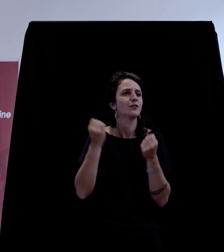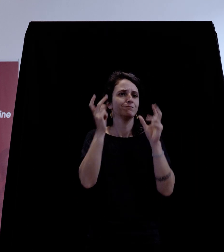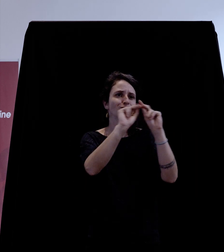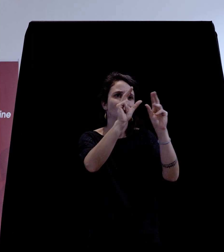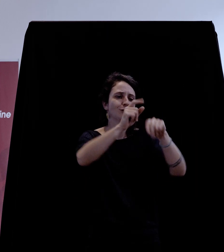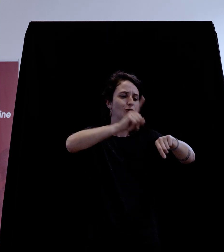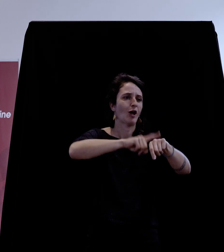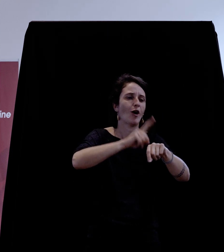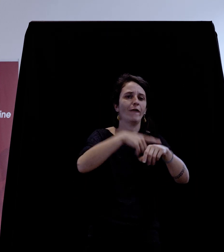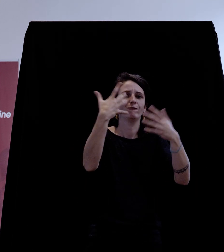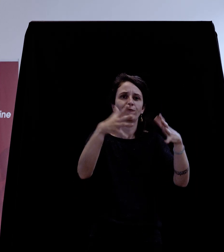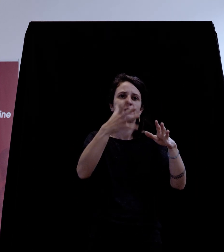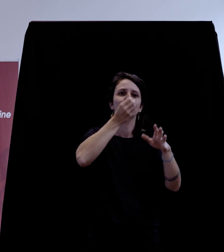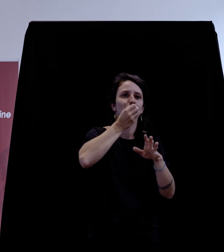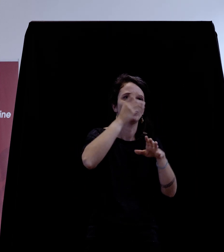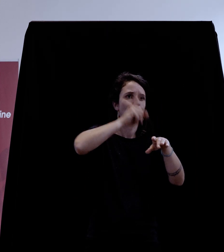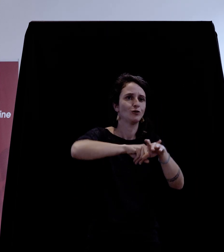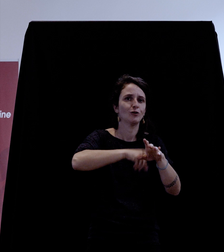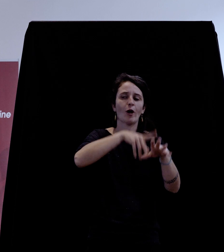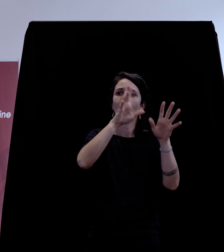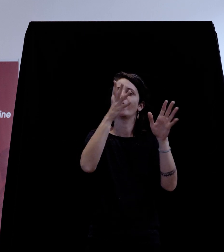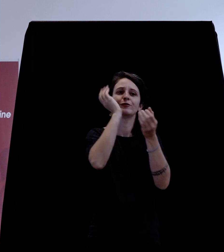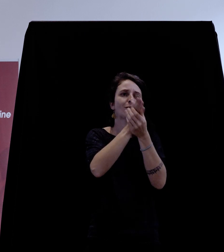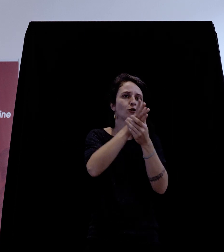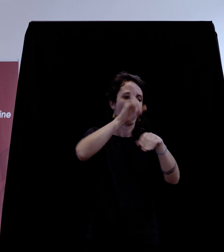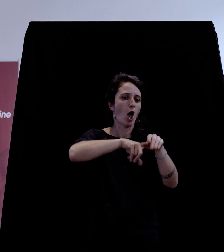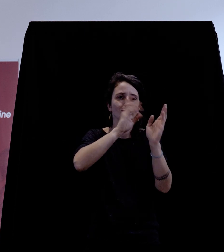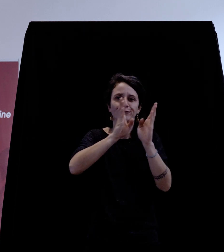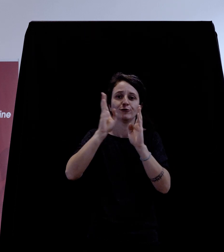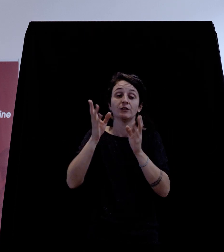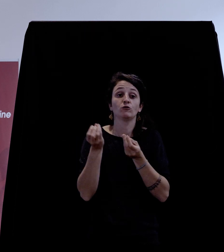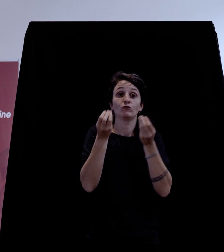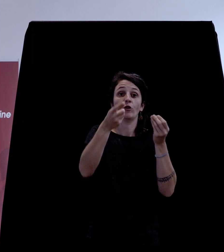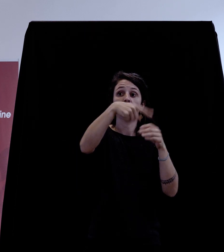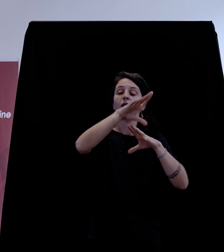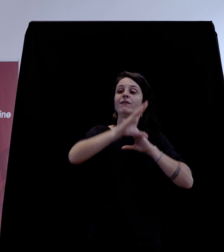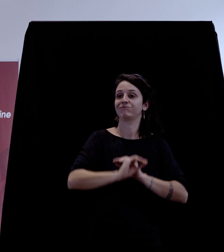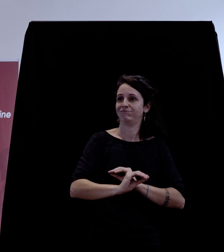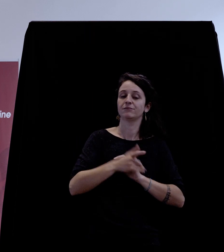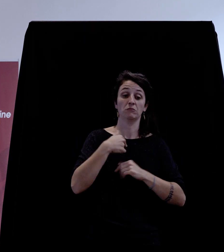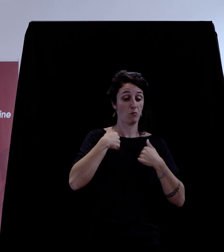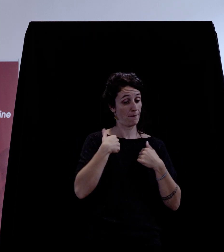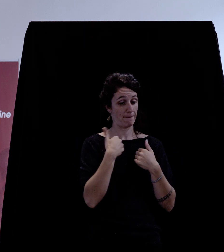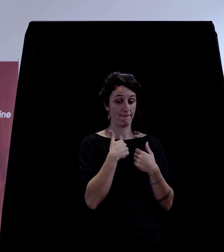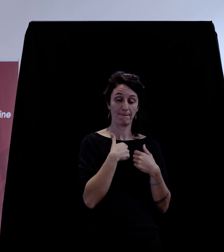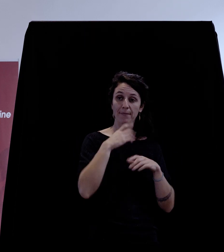That reduced my anxiety because I had some kind of a handle on, what might be happening,